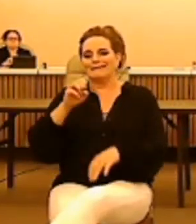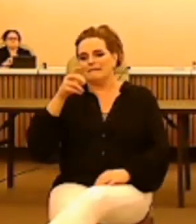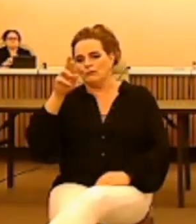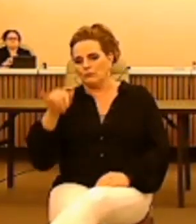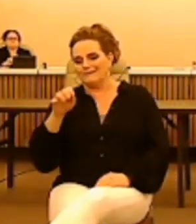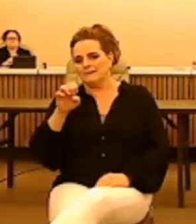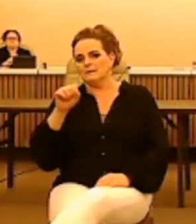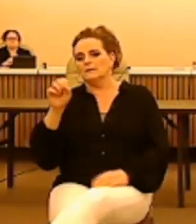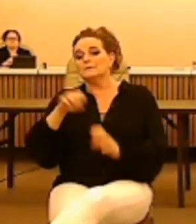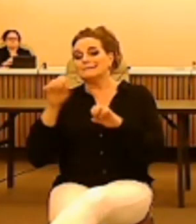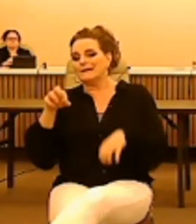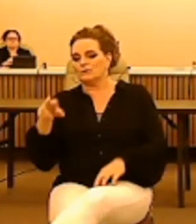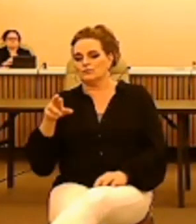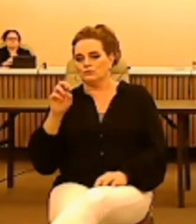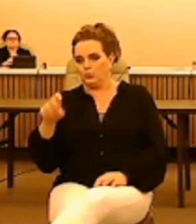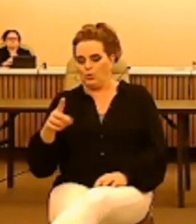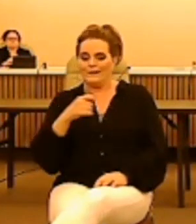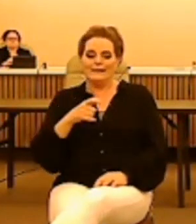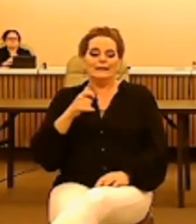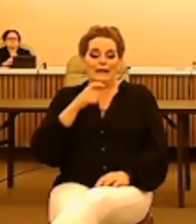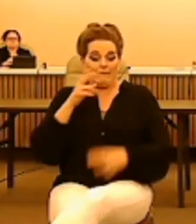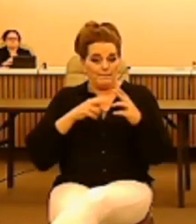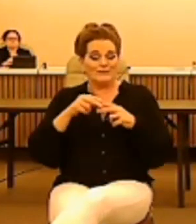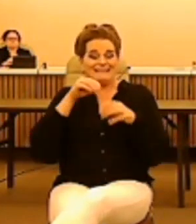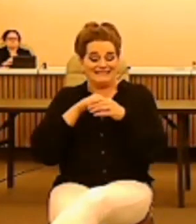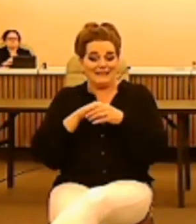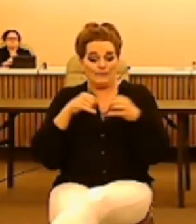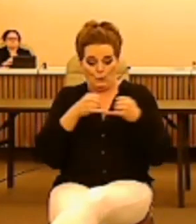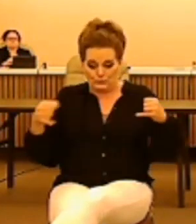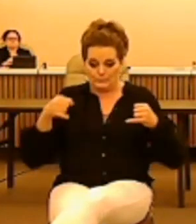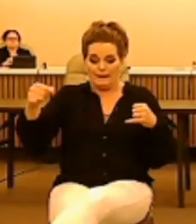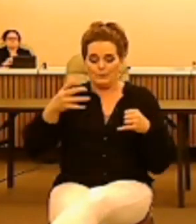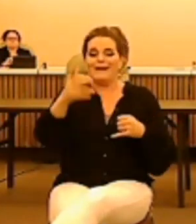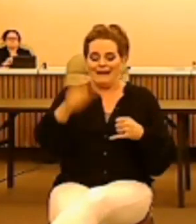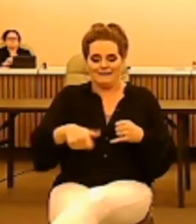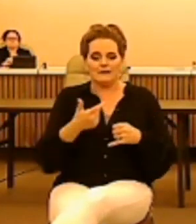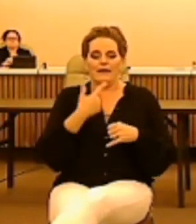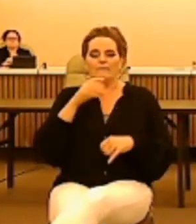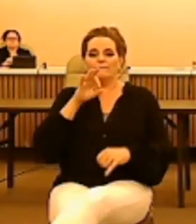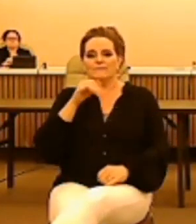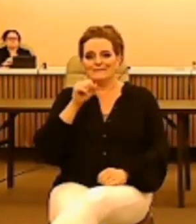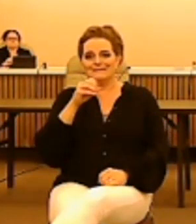building is at all inside that boundaries, it's going to have that facade.